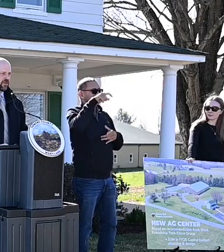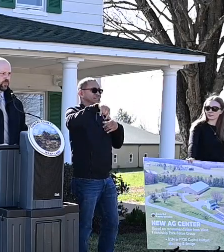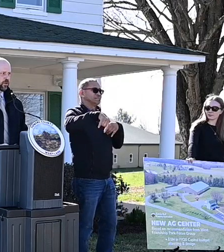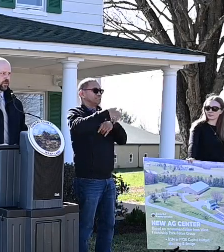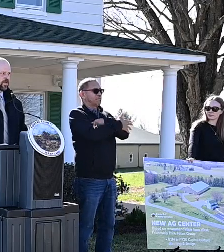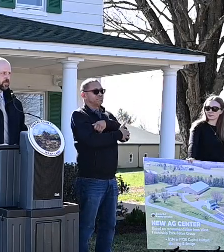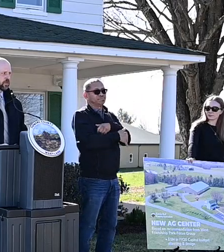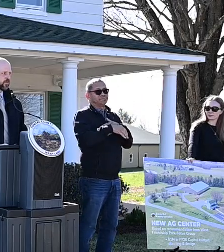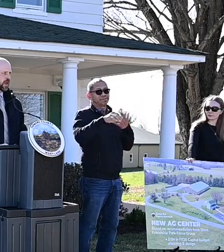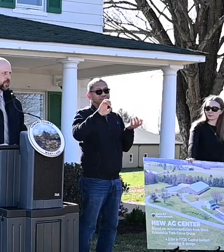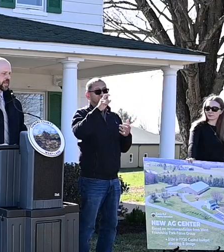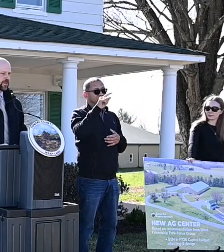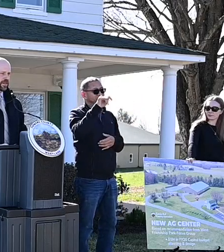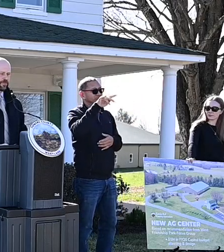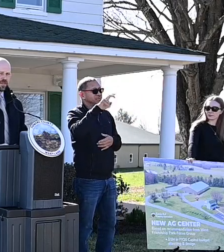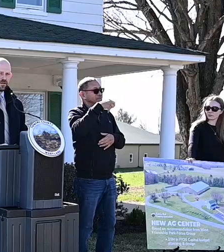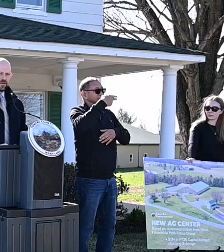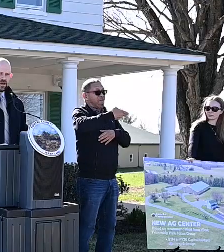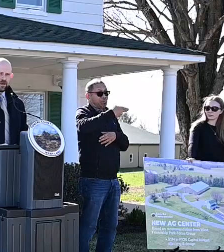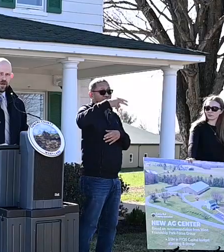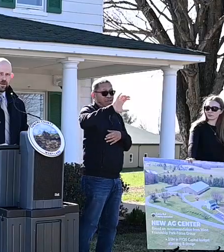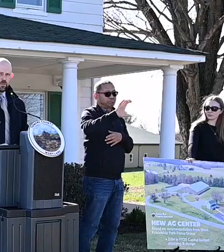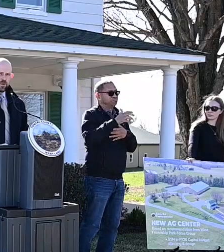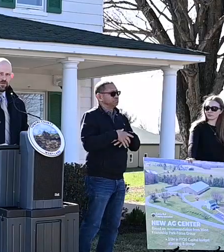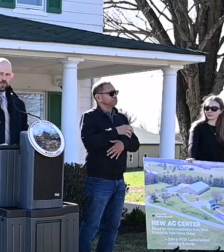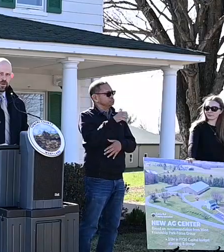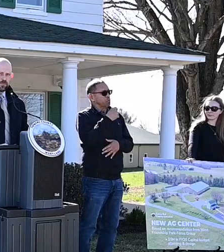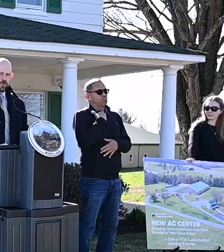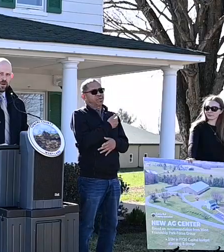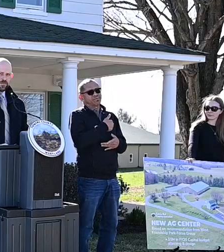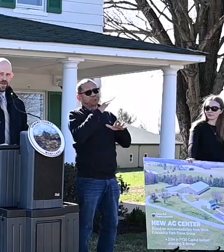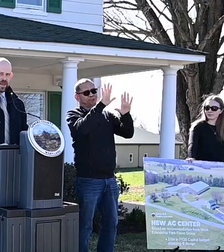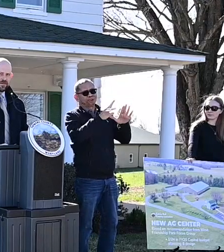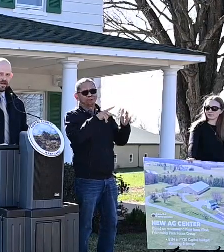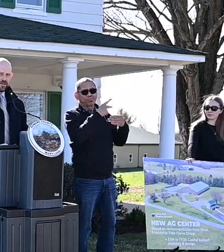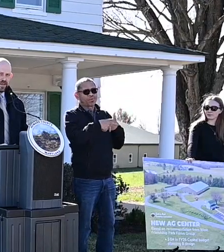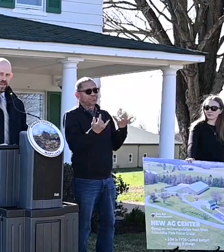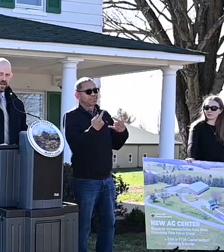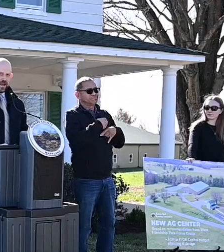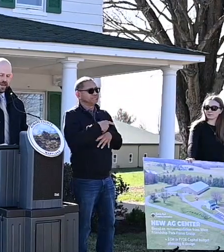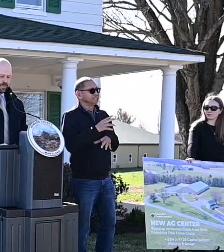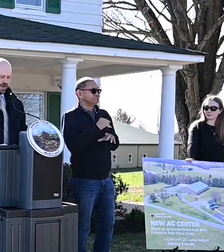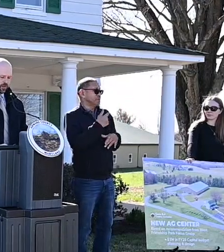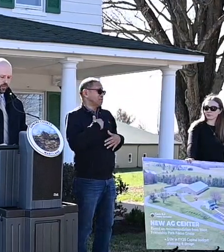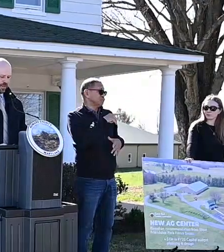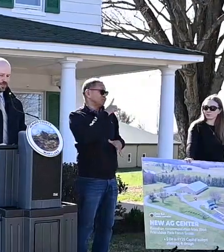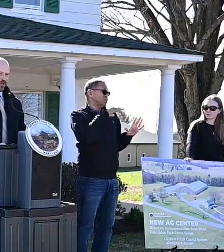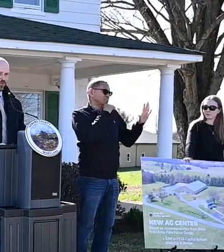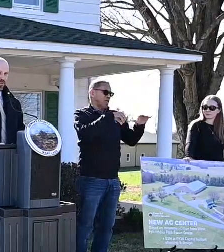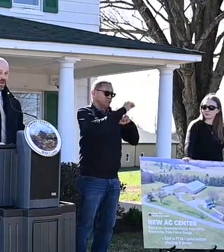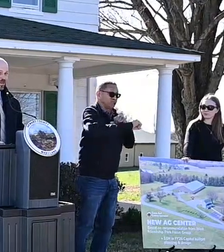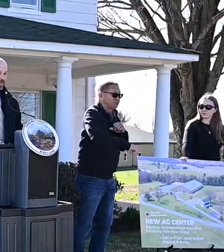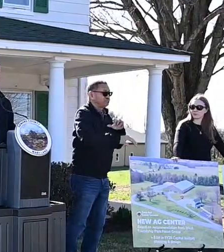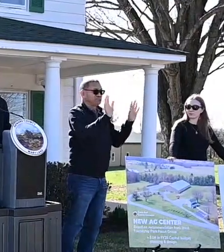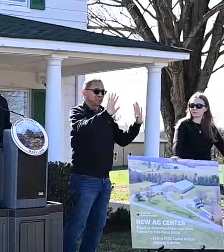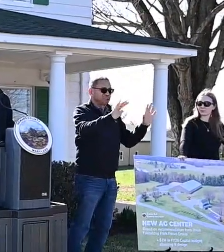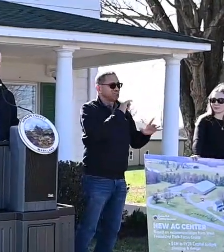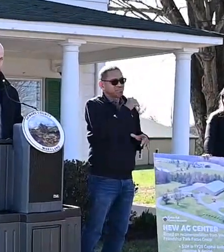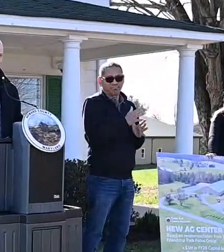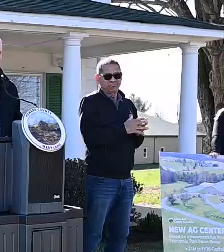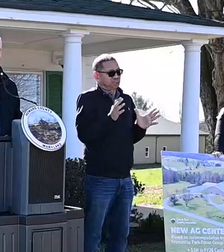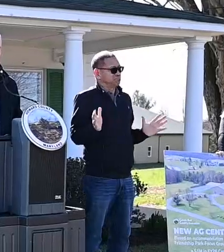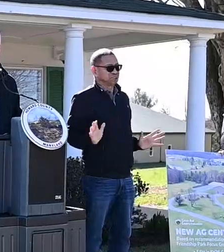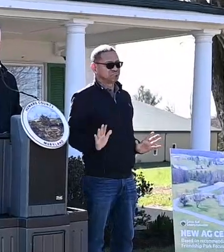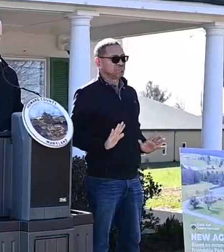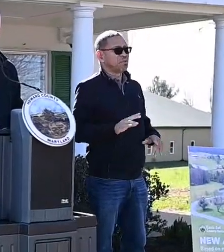Executive Calvin Ball here in beautiful Howard County. We have a great program today, and I'm not going to spend too